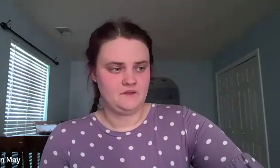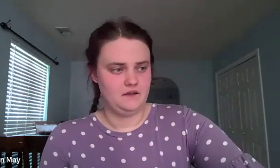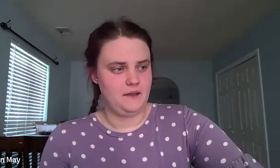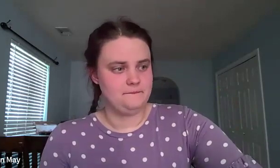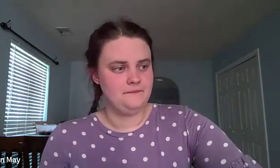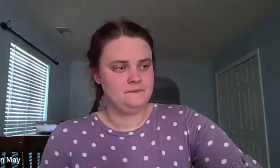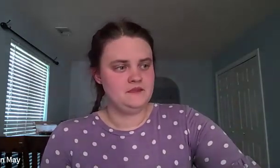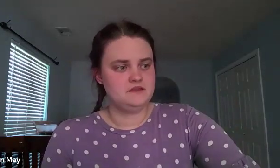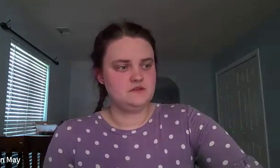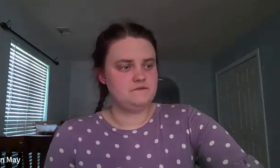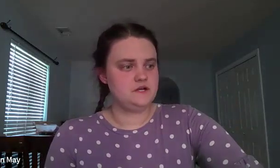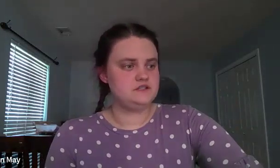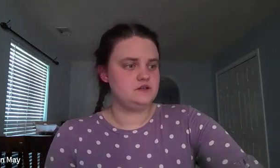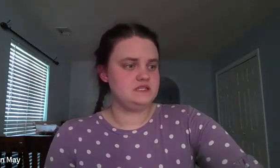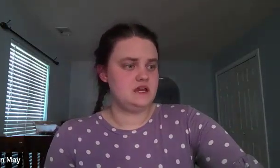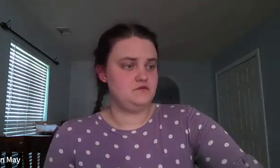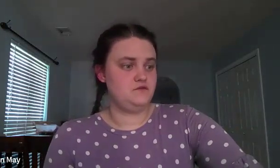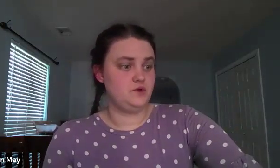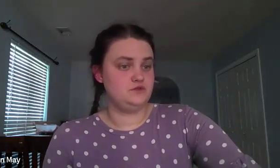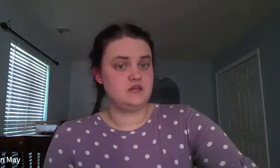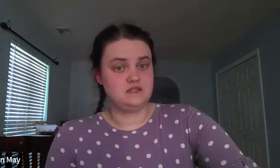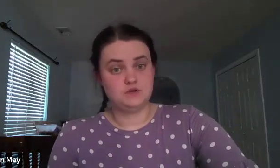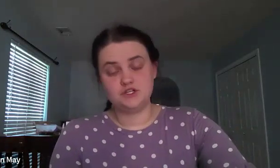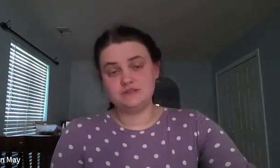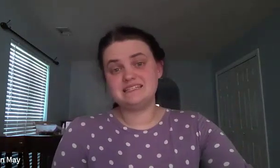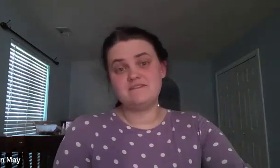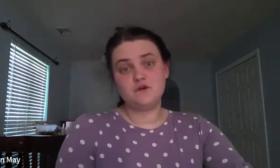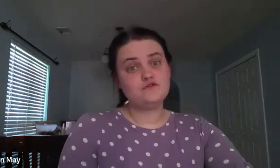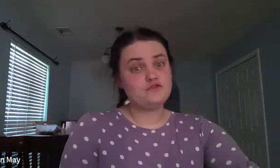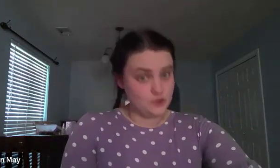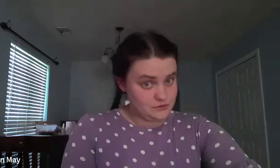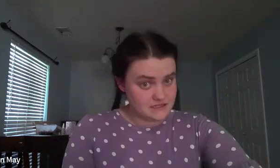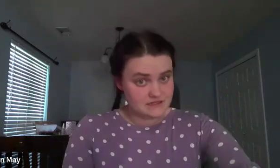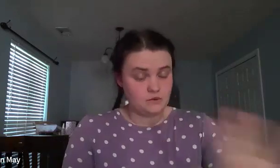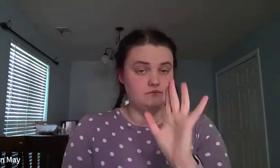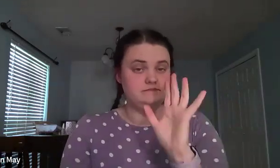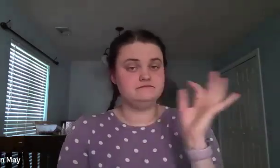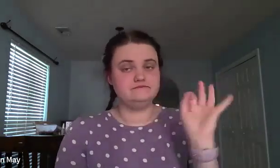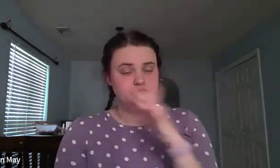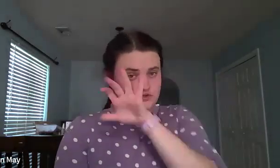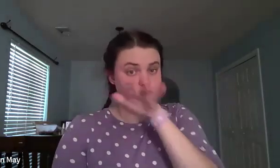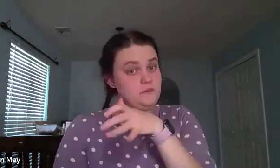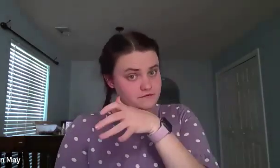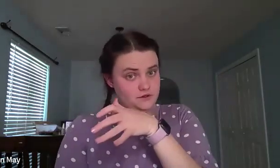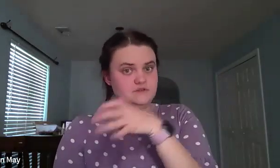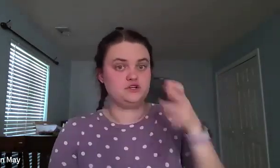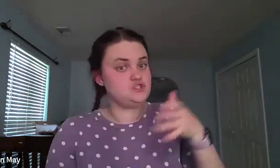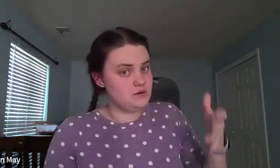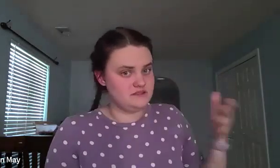Okay. So the first set of food signs we're going to do is the sign for fruits. Well, group of fruits, and we're going to start with